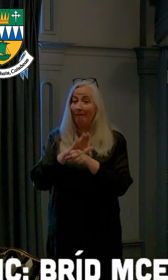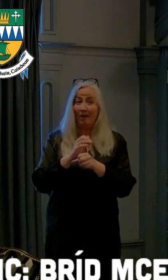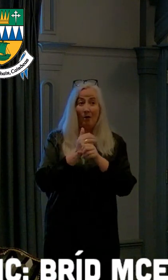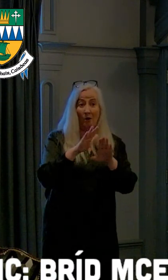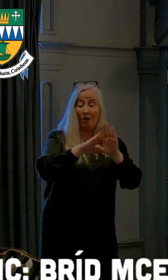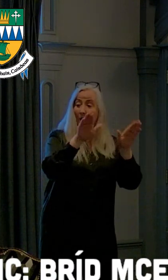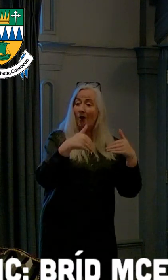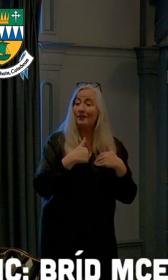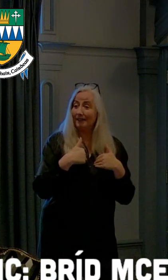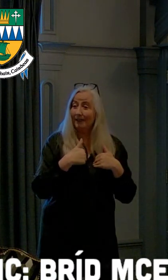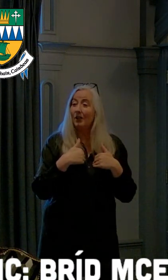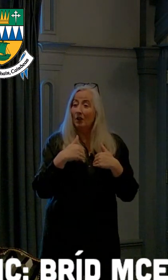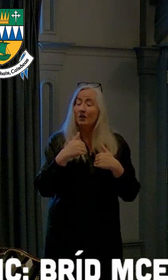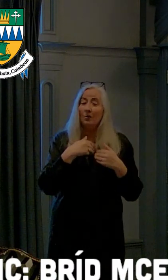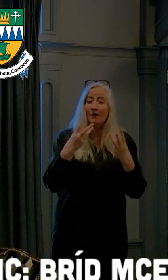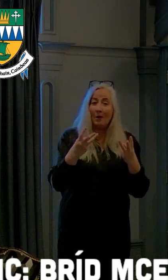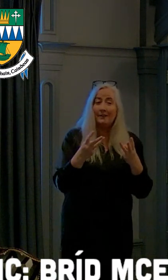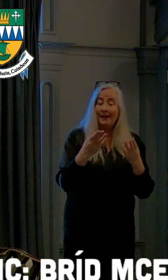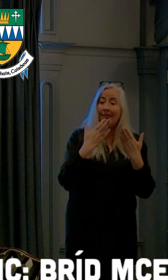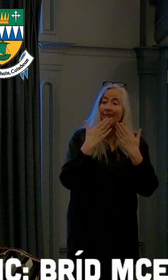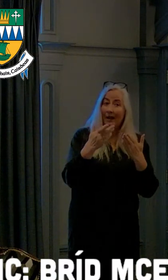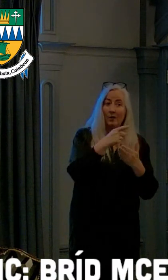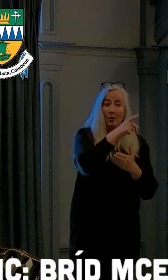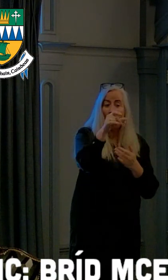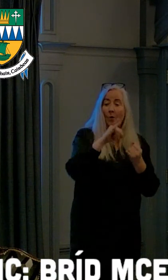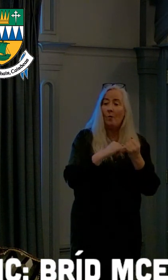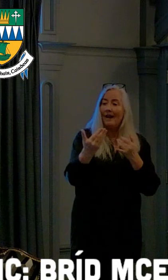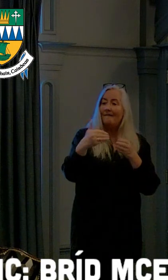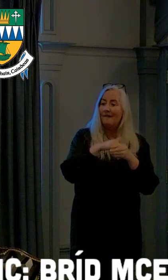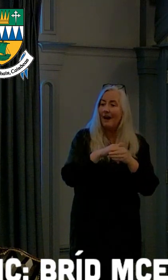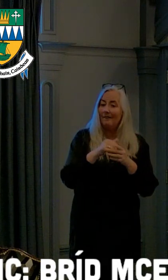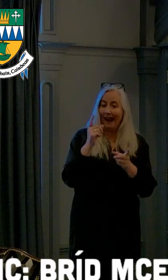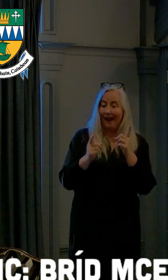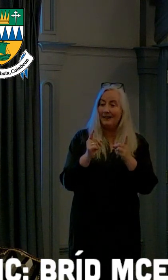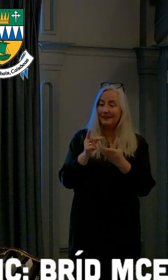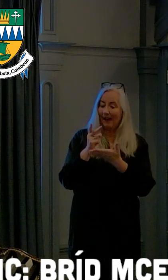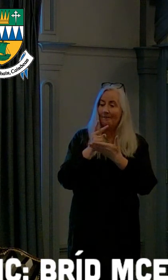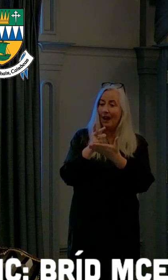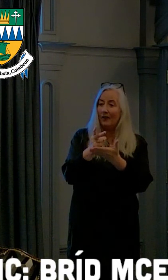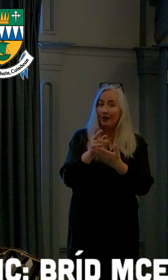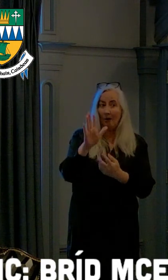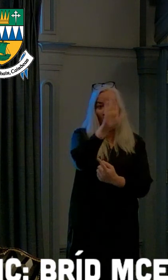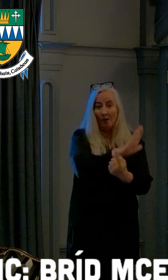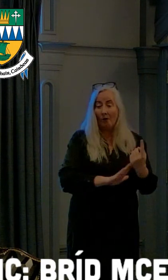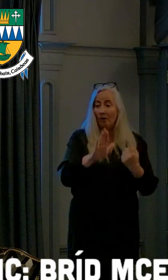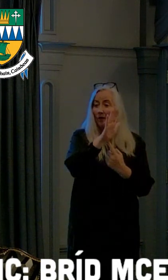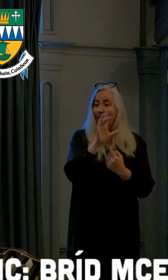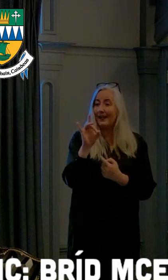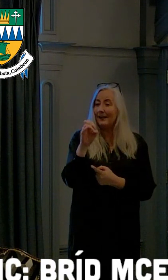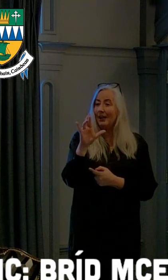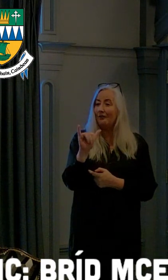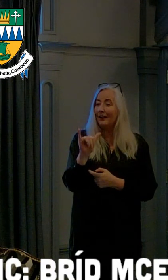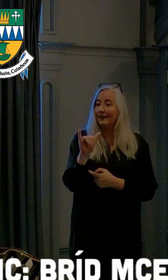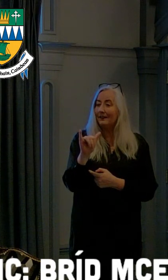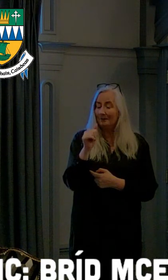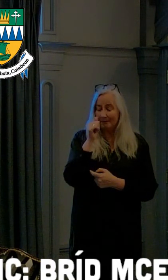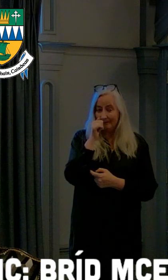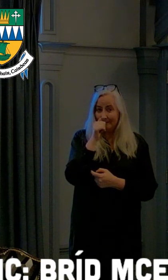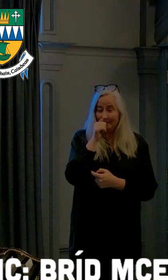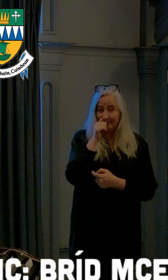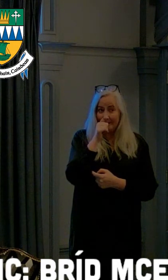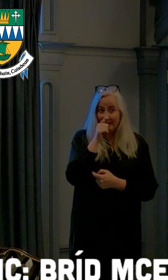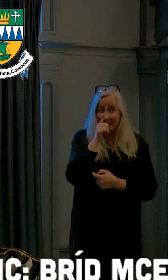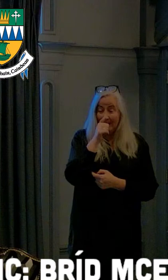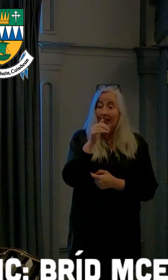appropriate that we express our thanks to all of those that are involved in volunteerism throughout the county, because, you know, sometimes